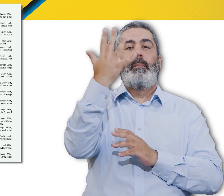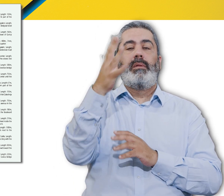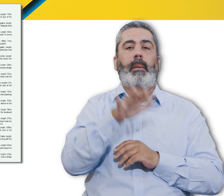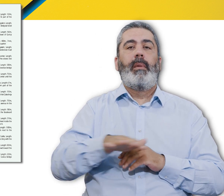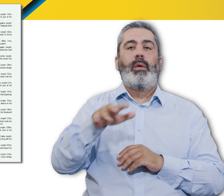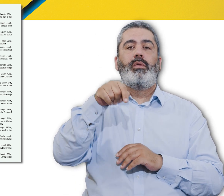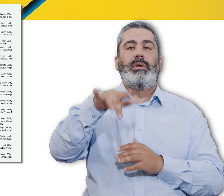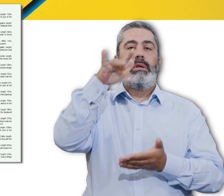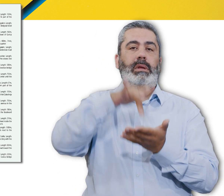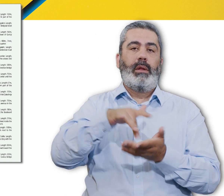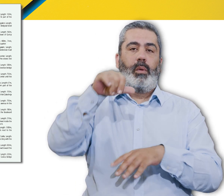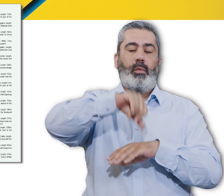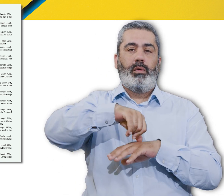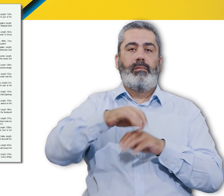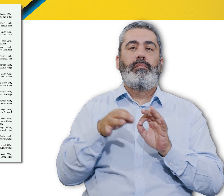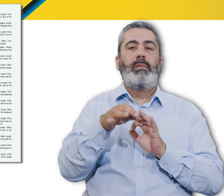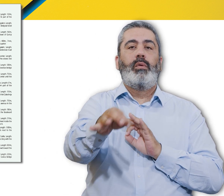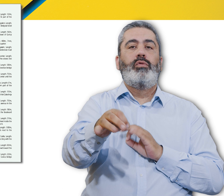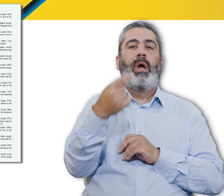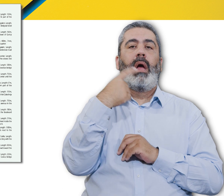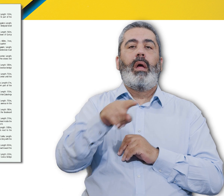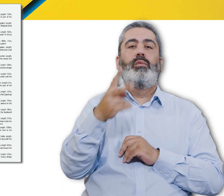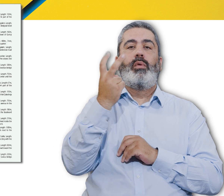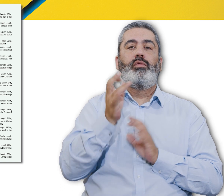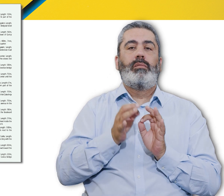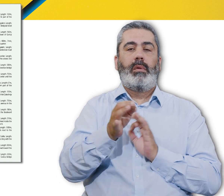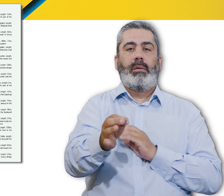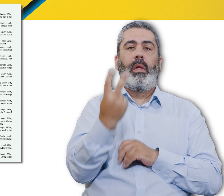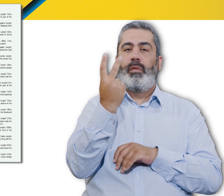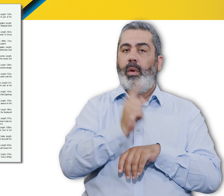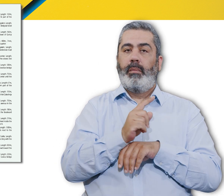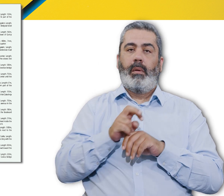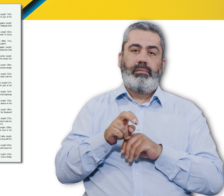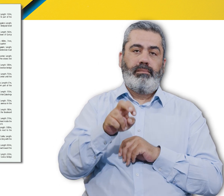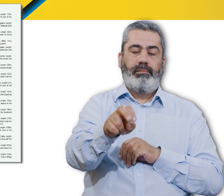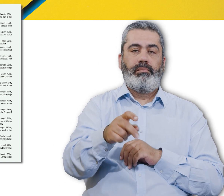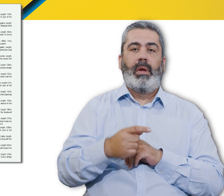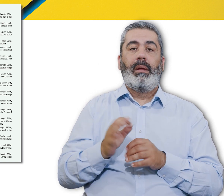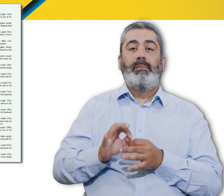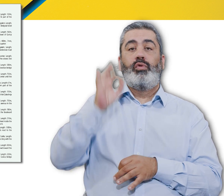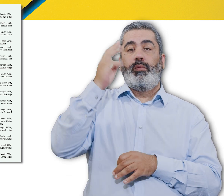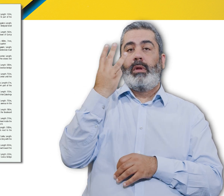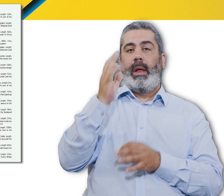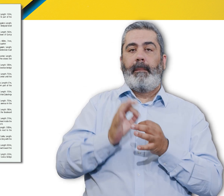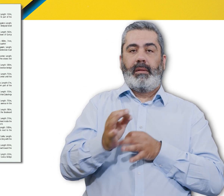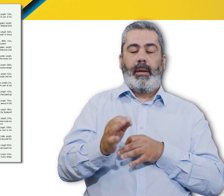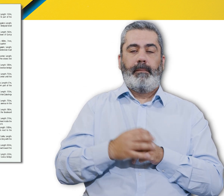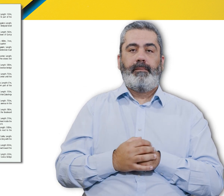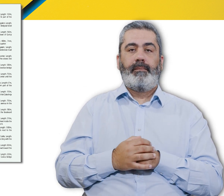length, 120 m, 2 min, elevation, 3 m. Connecting the streets Arkigizhika